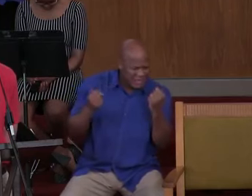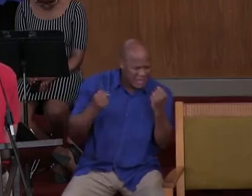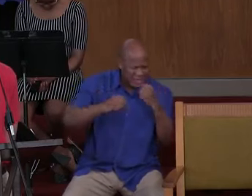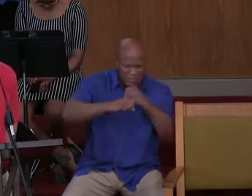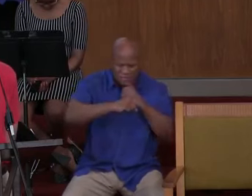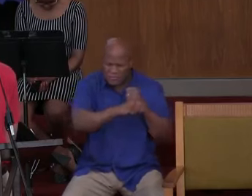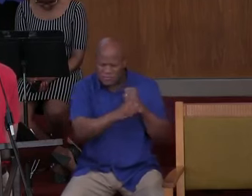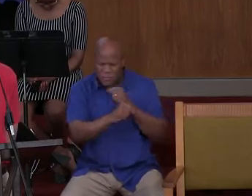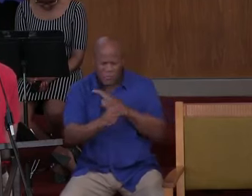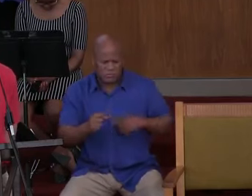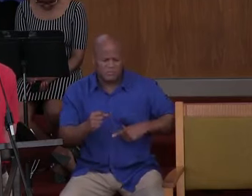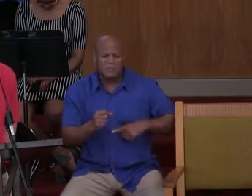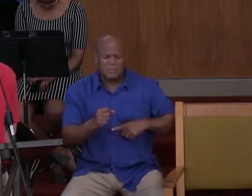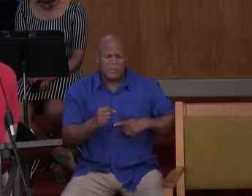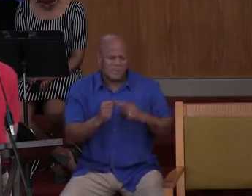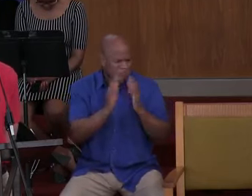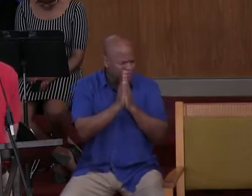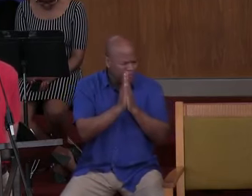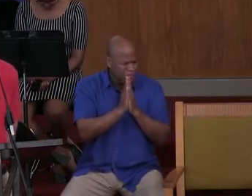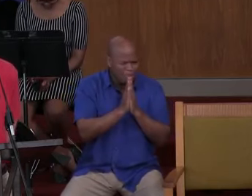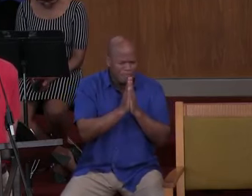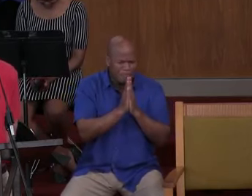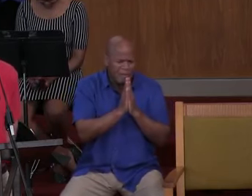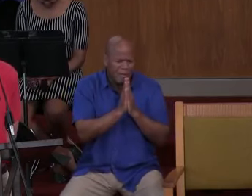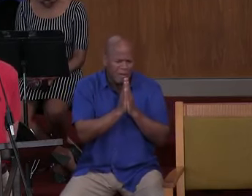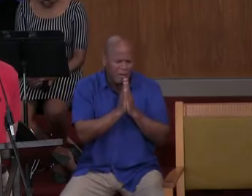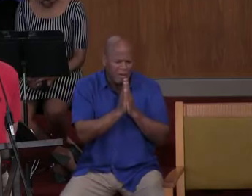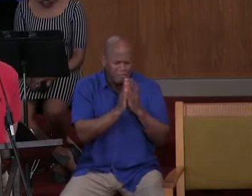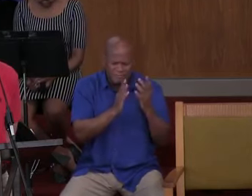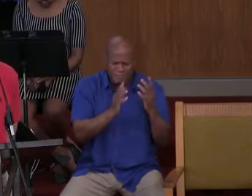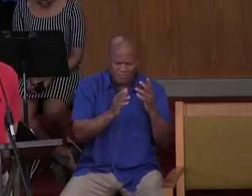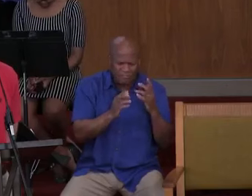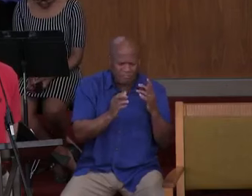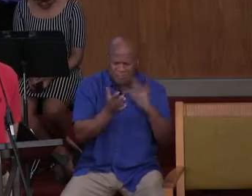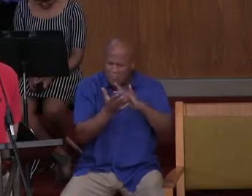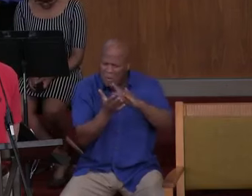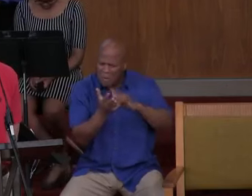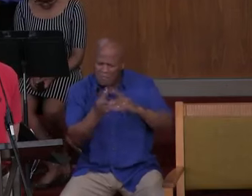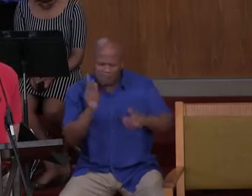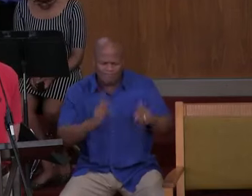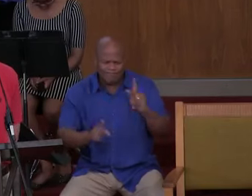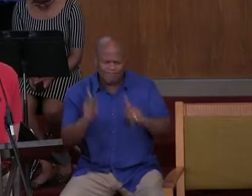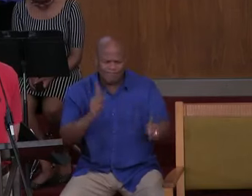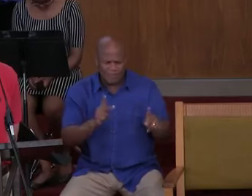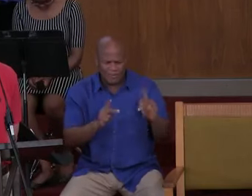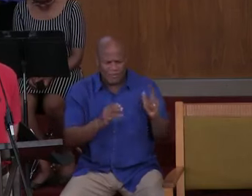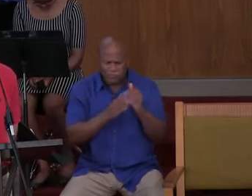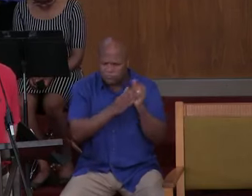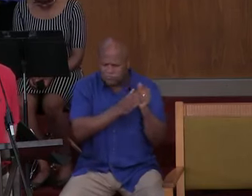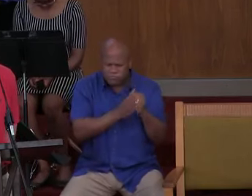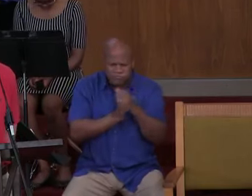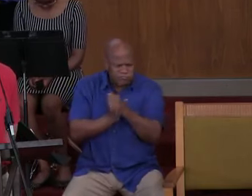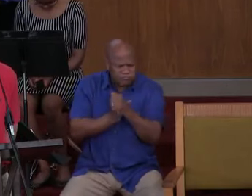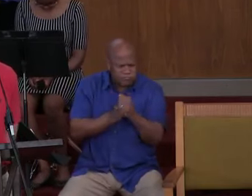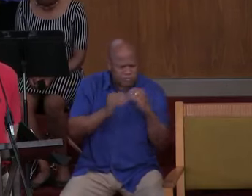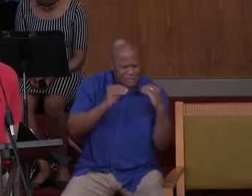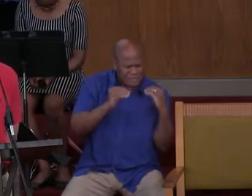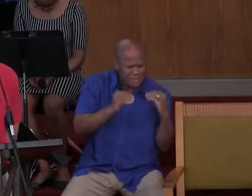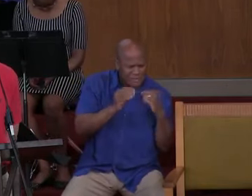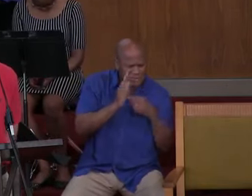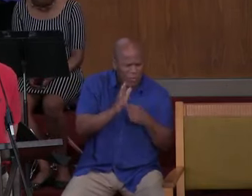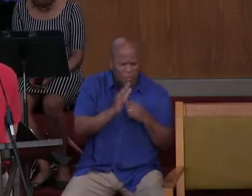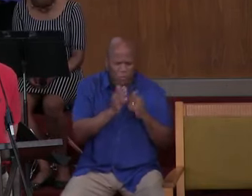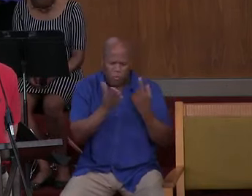and Father. We again pray for the all the medical folks, Lord. We pray for their guidance and direction. They need you,